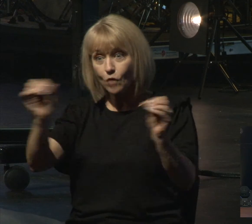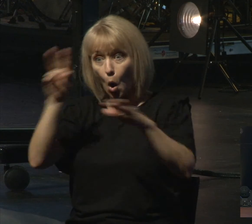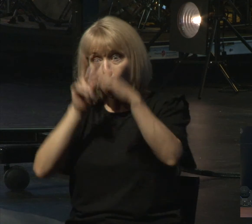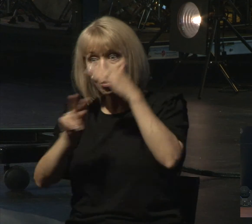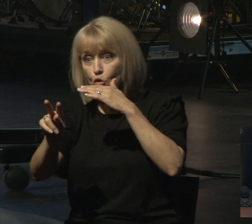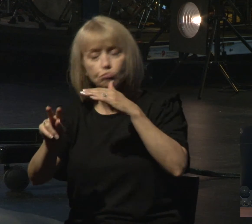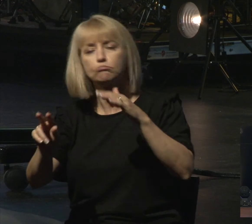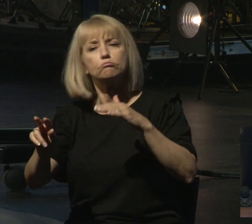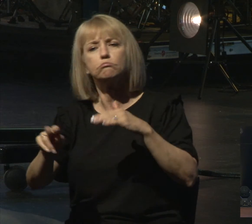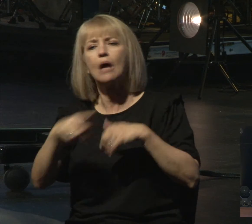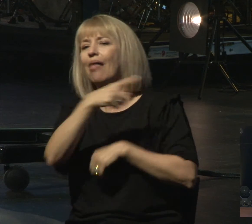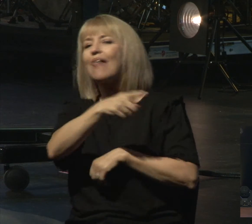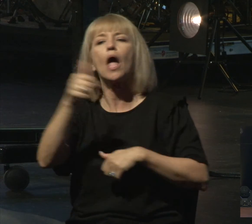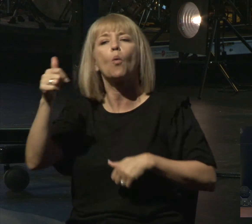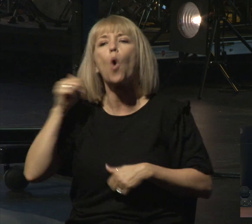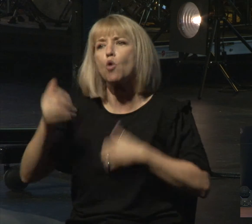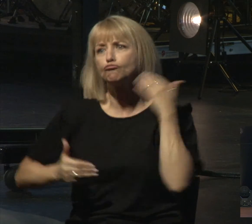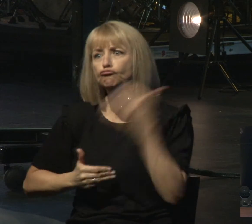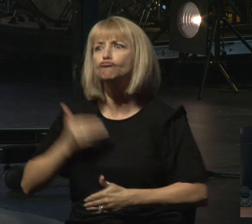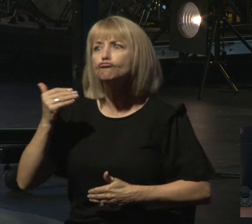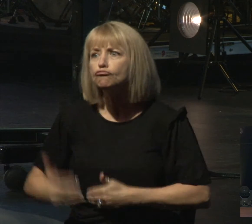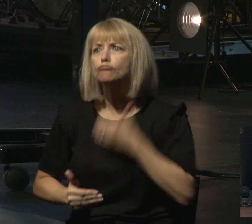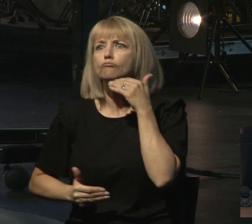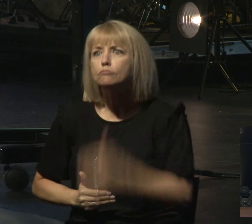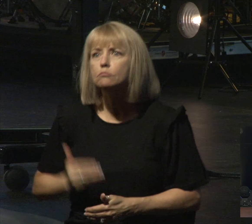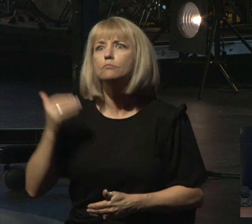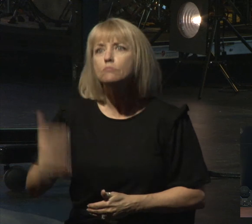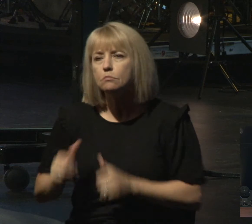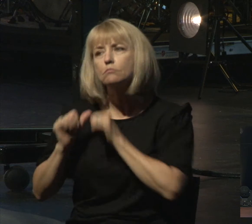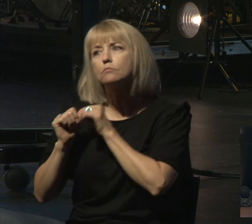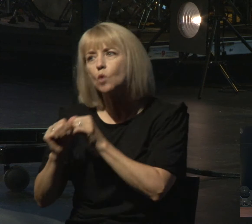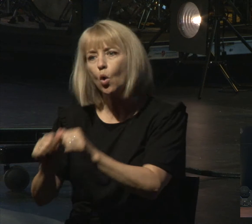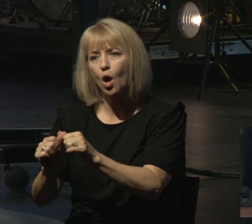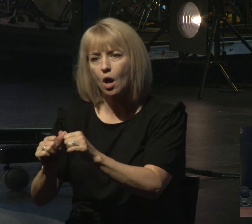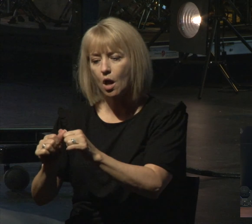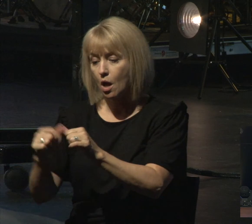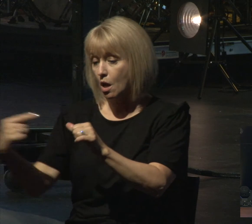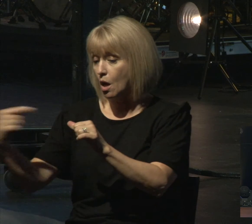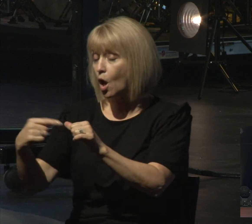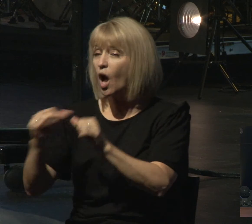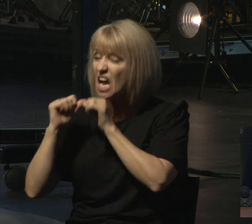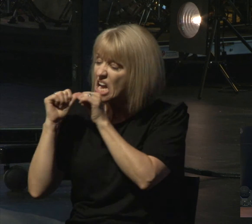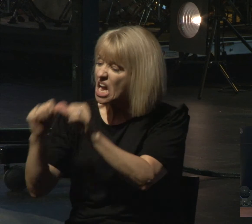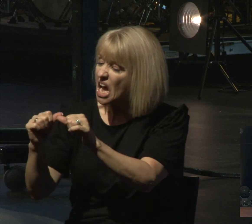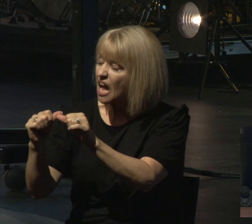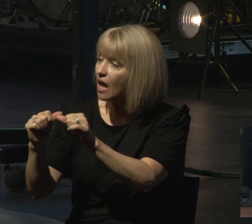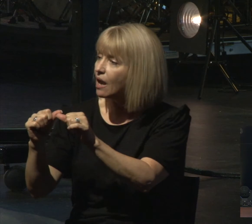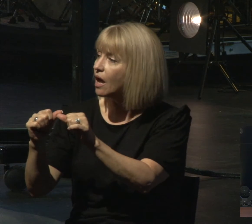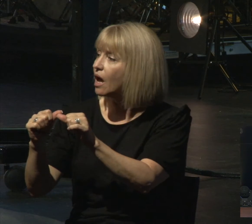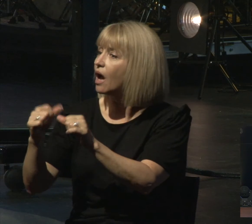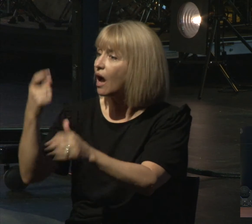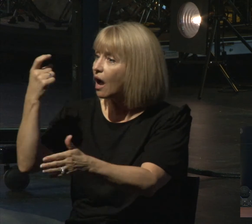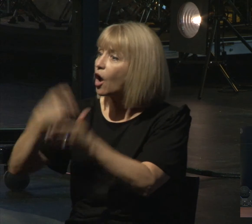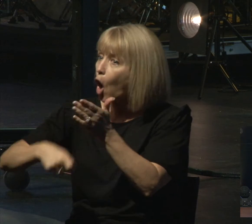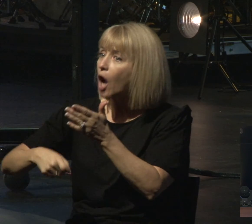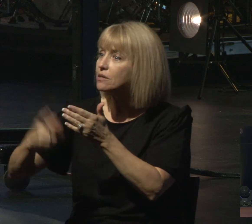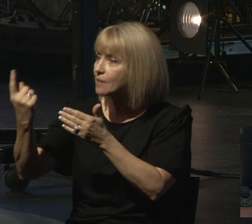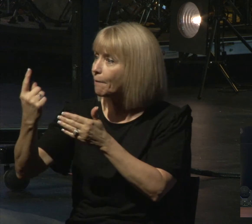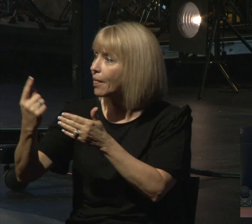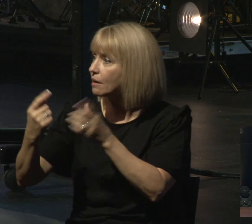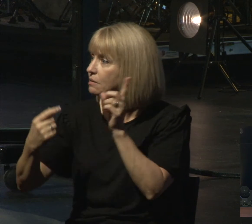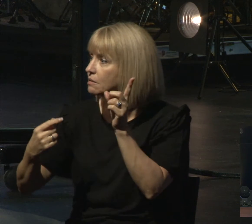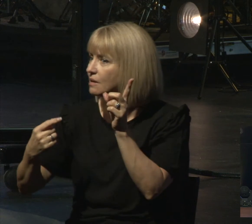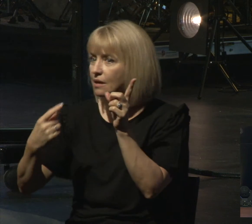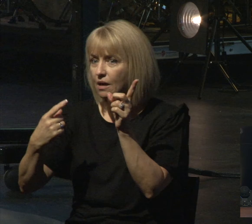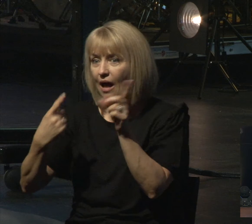resolve. And resolve is born out of counting the cost. You know where he got that from?